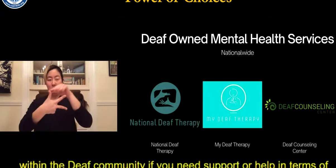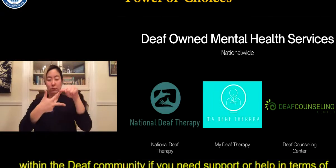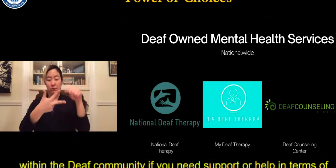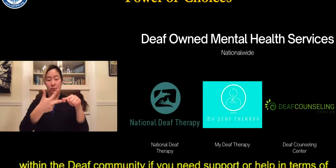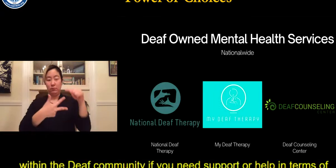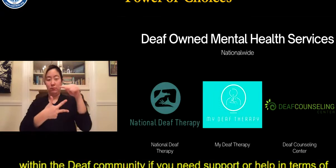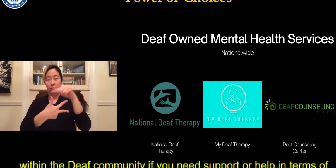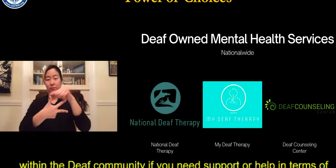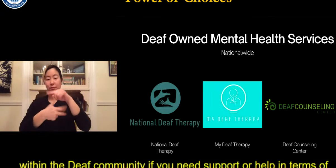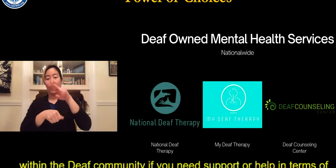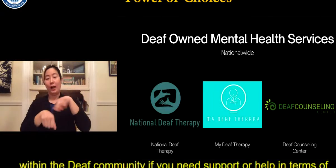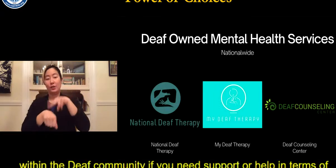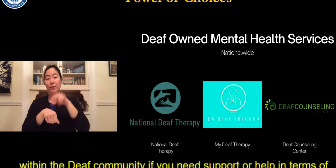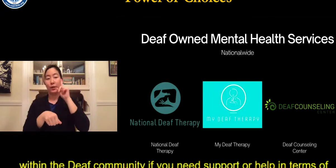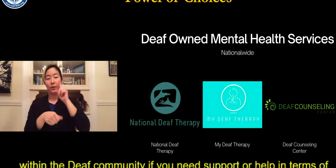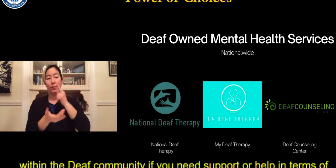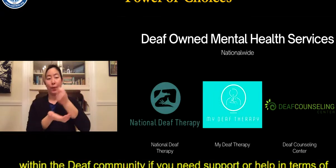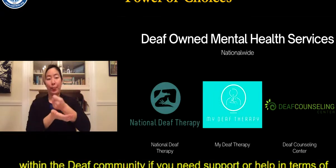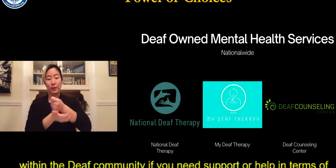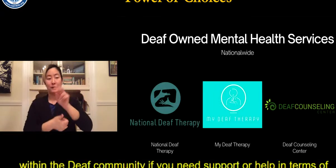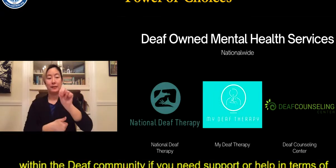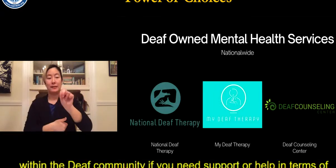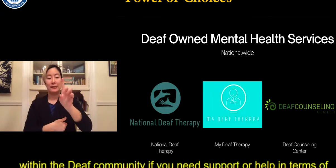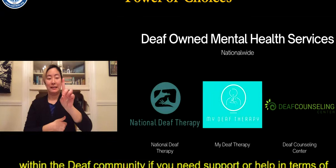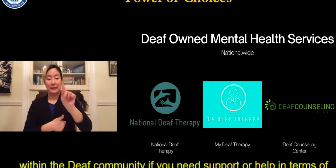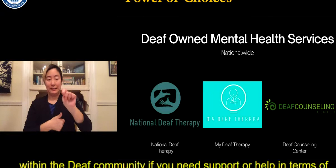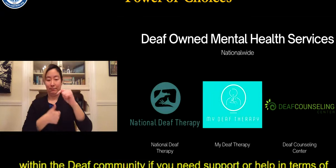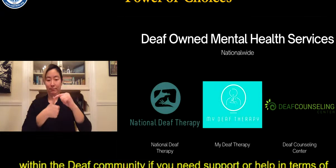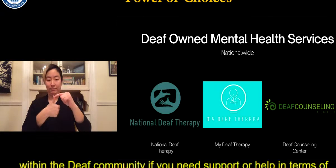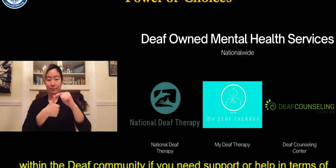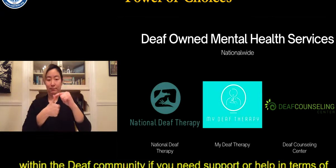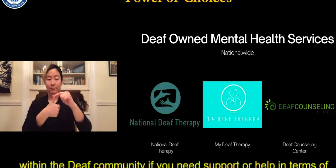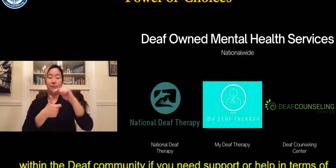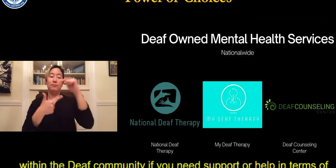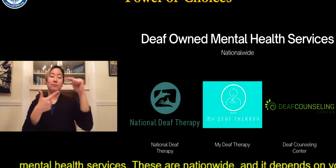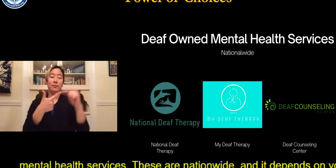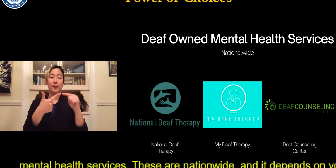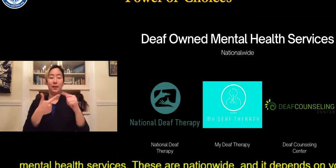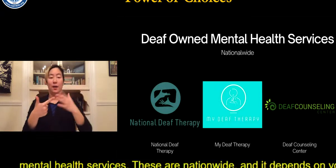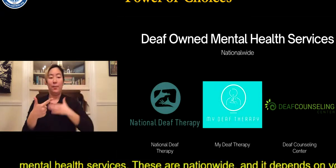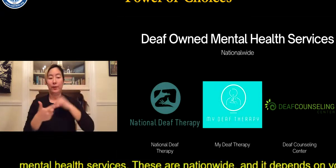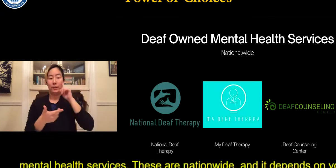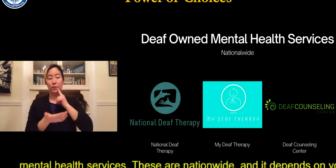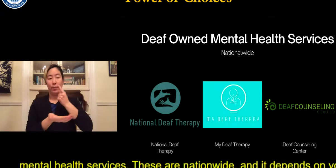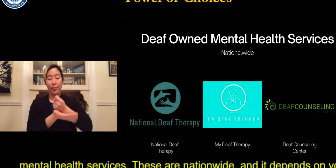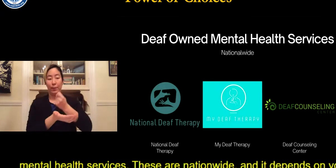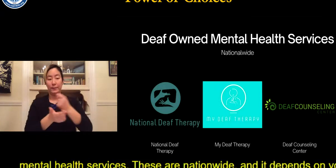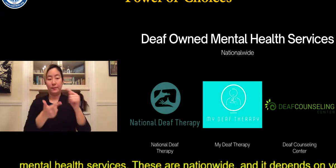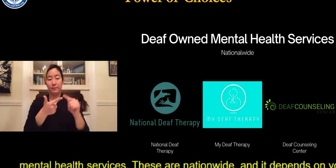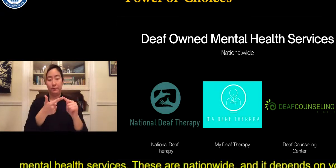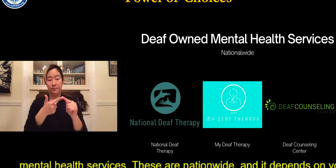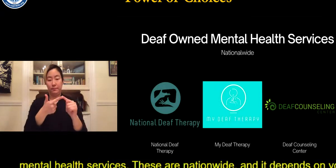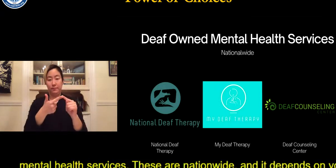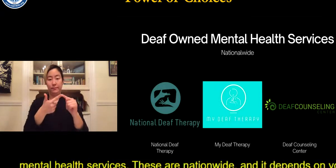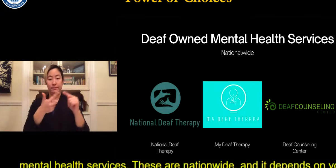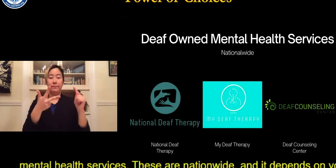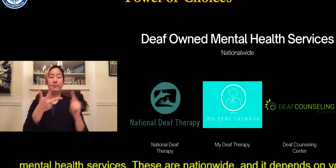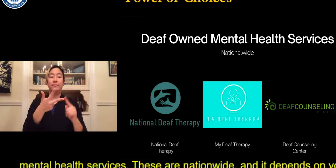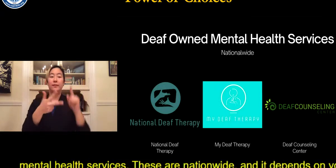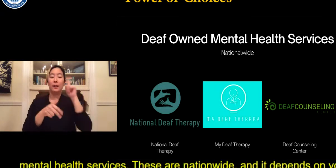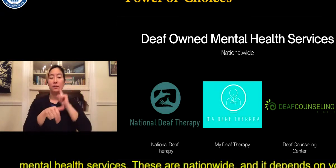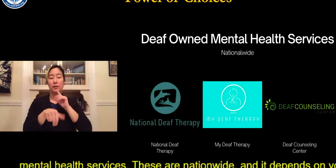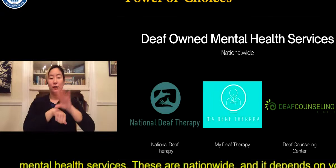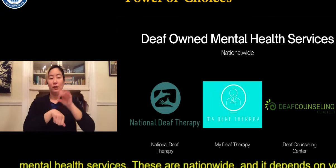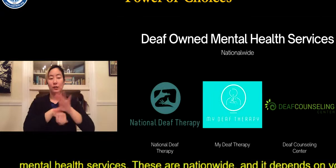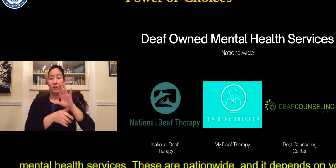coverage. These resources that I have on the screen will navigate that with you. And we'll start with